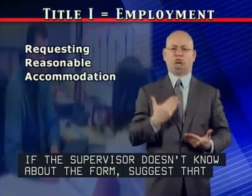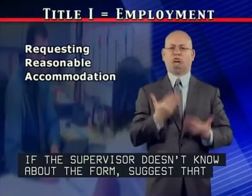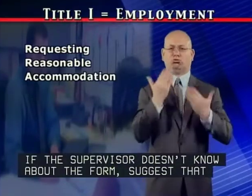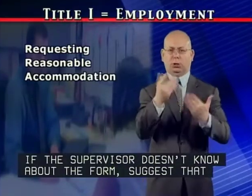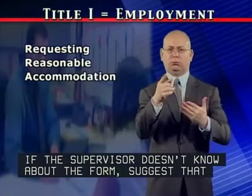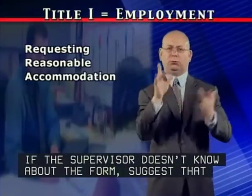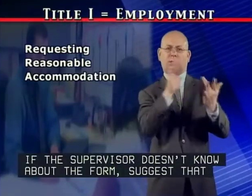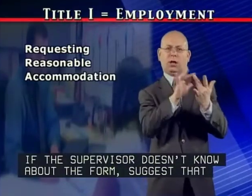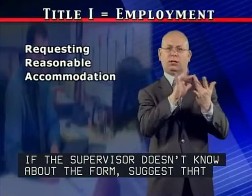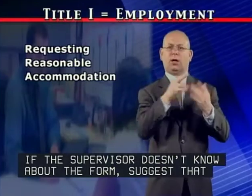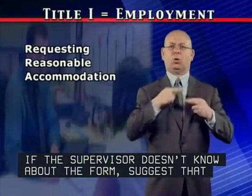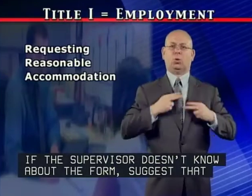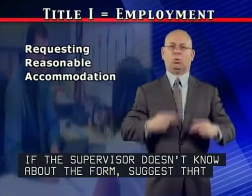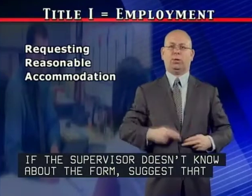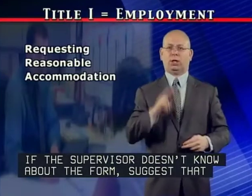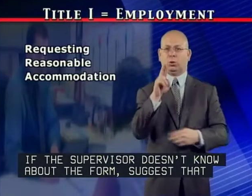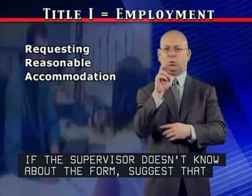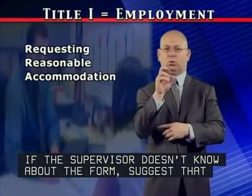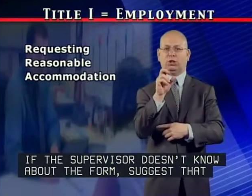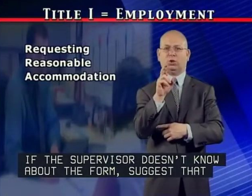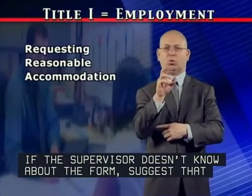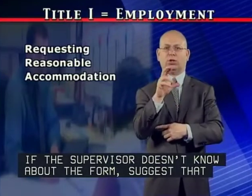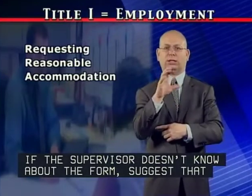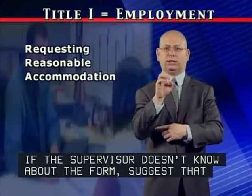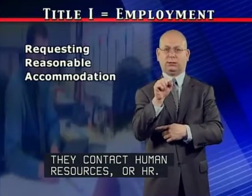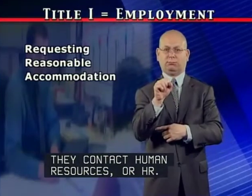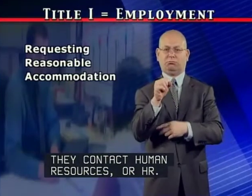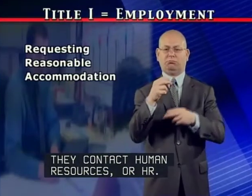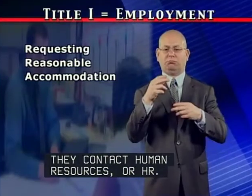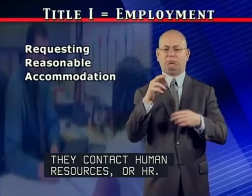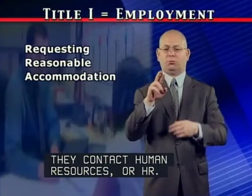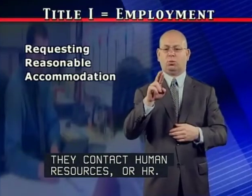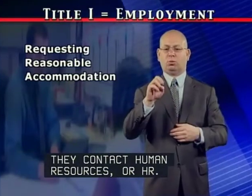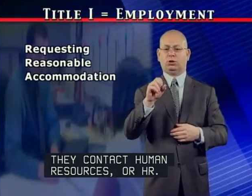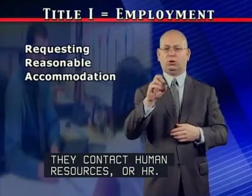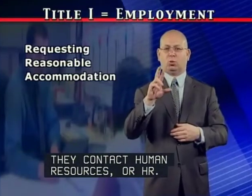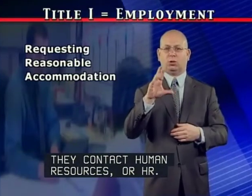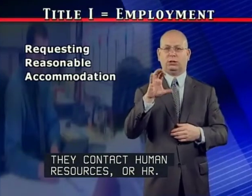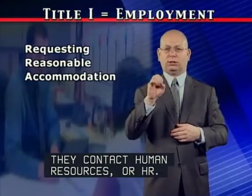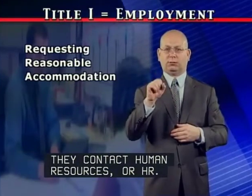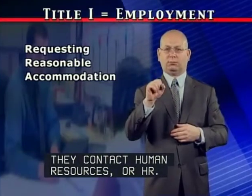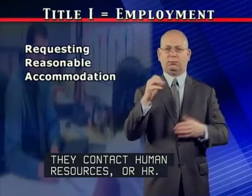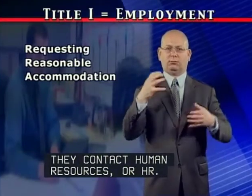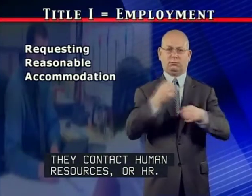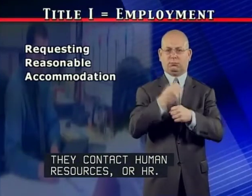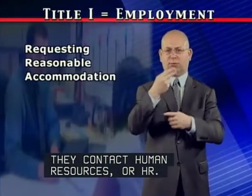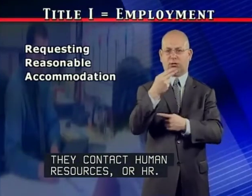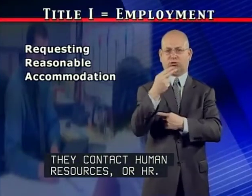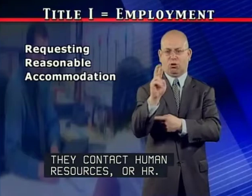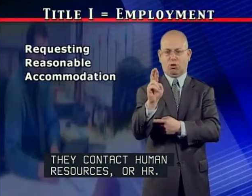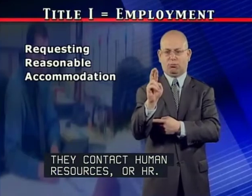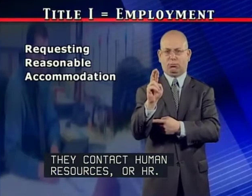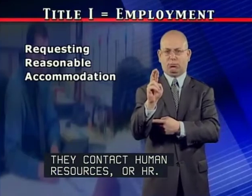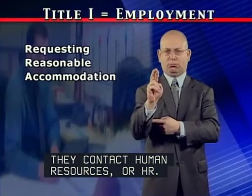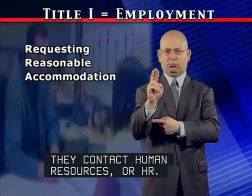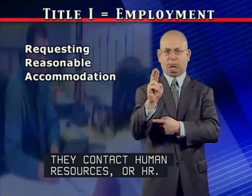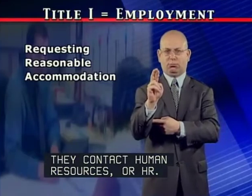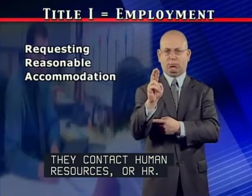If the supervisor doesn't know about the form, suggest that they contact Human Resources or HR.